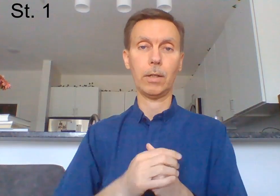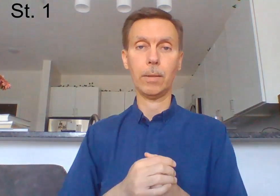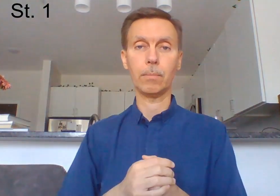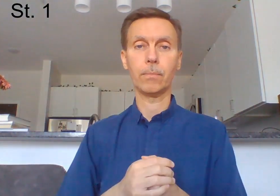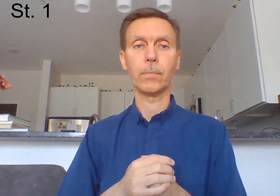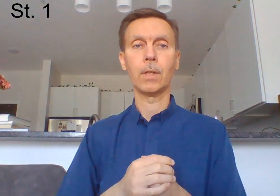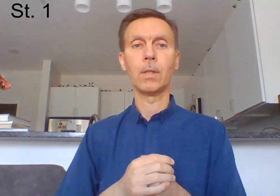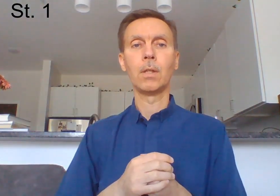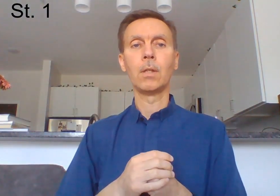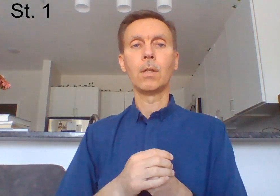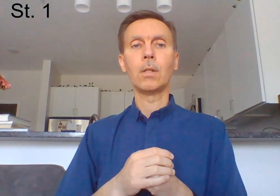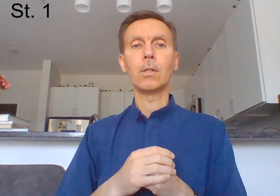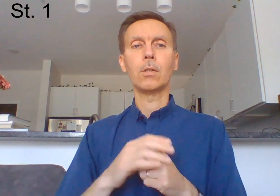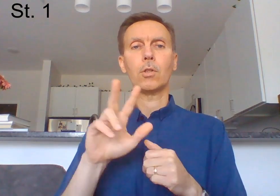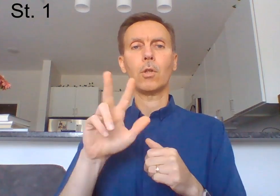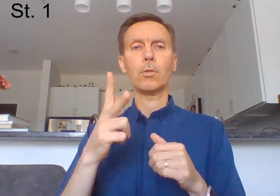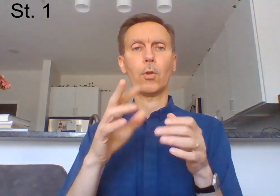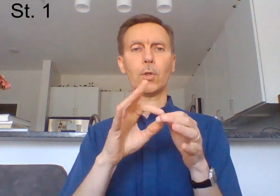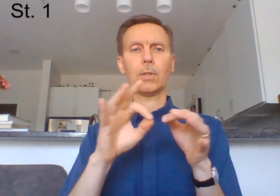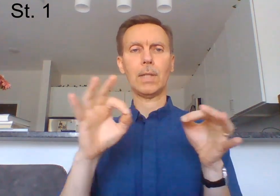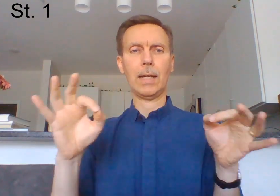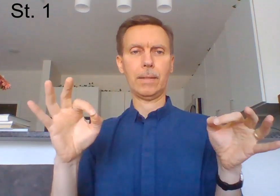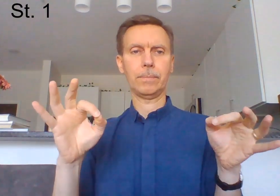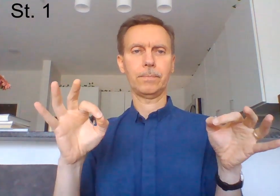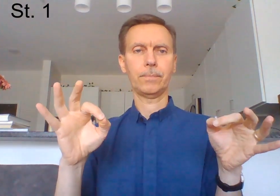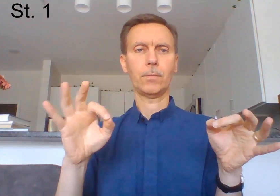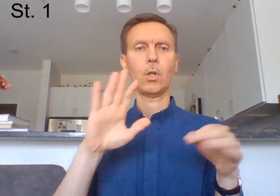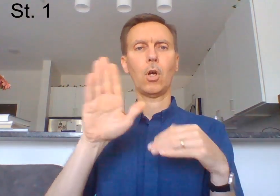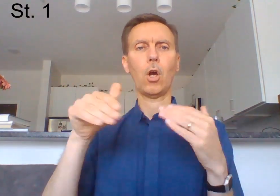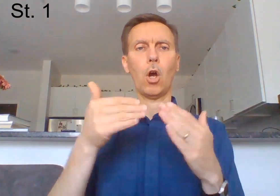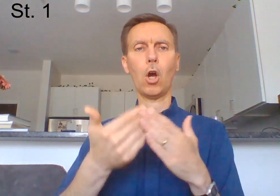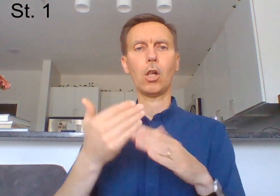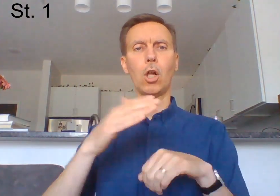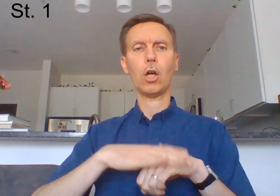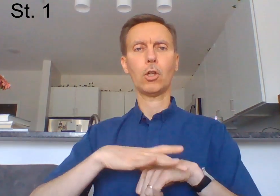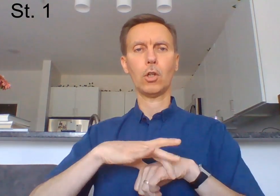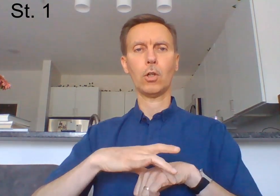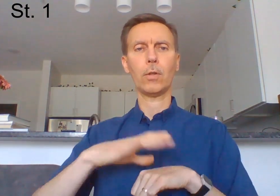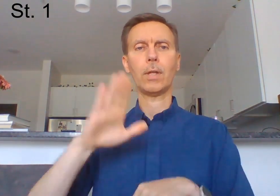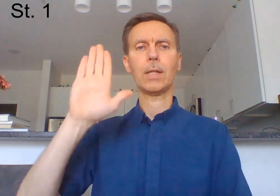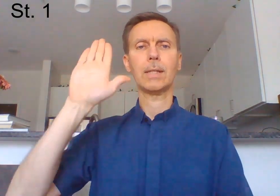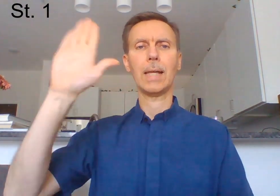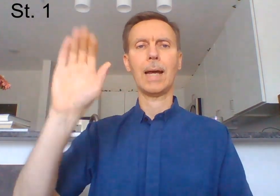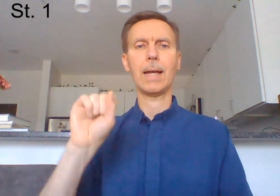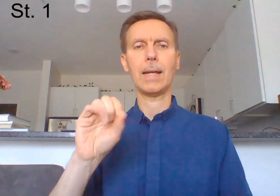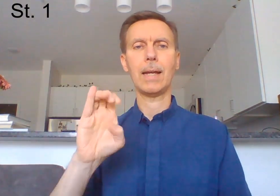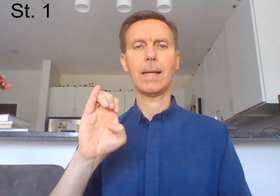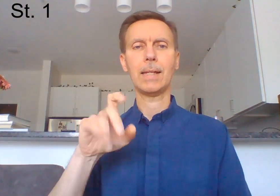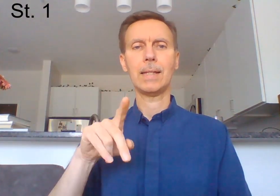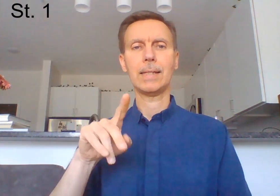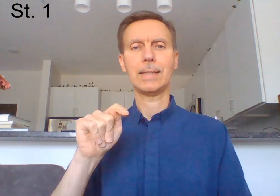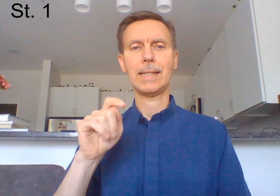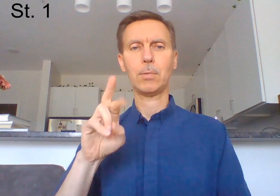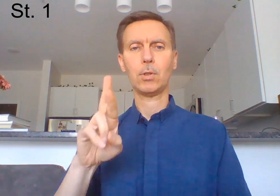him. So the third line, all on earth thy